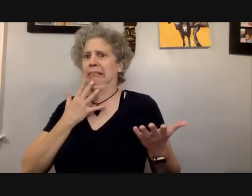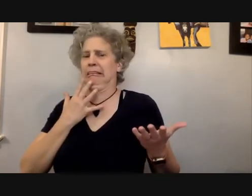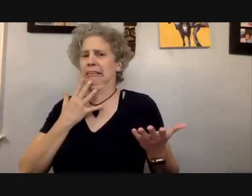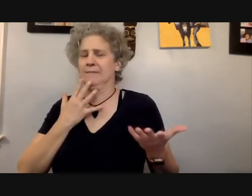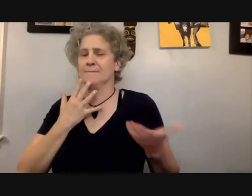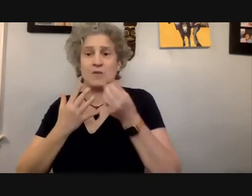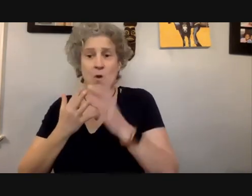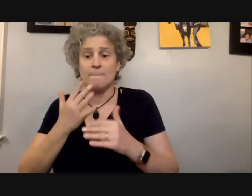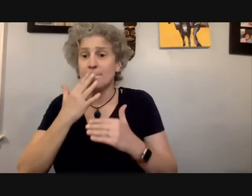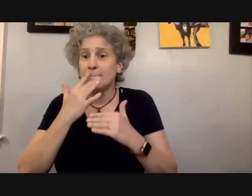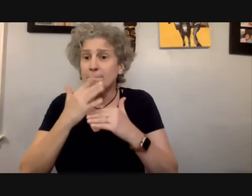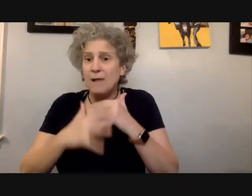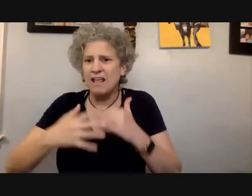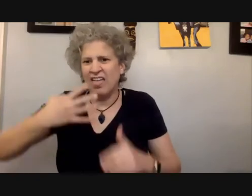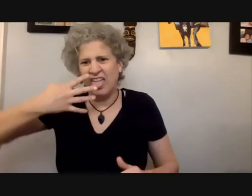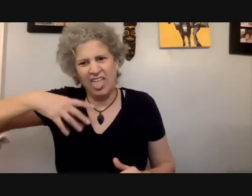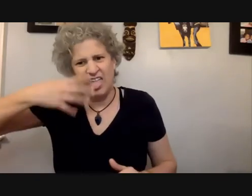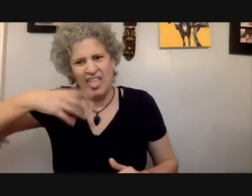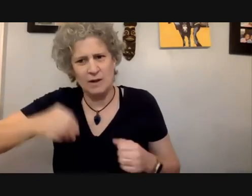nosebleed.